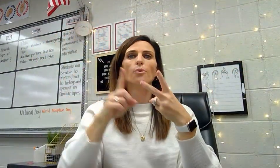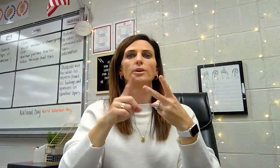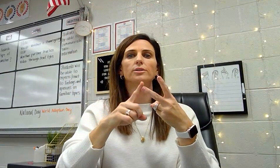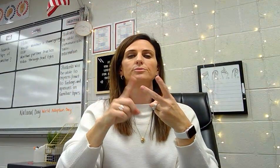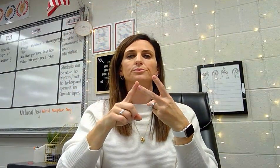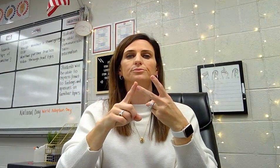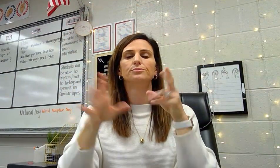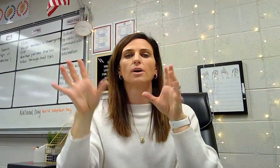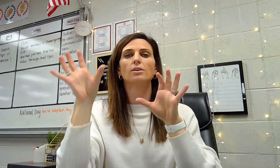or,